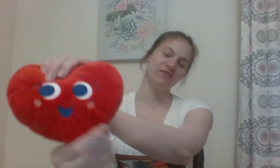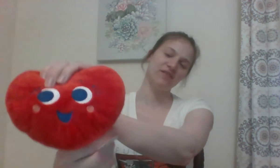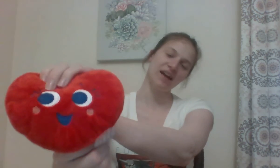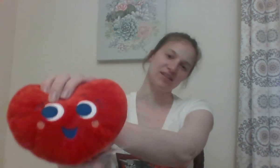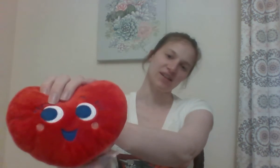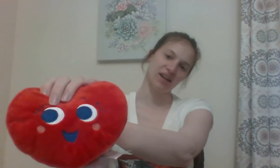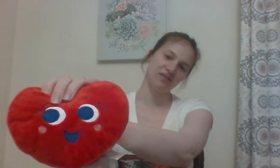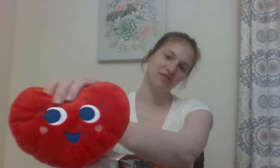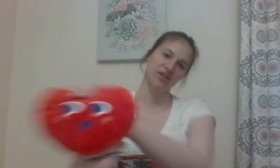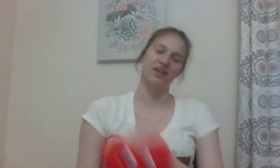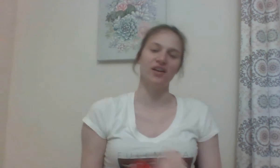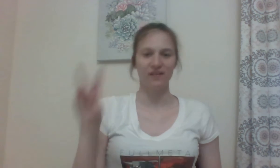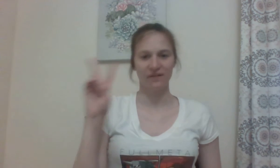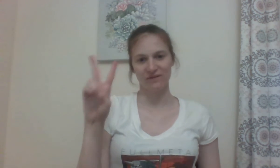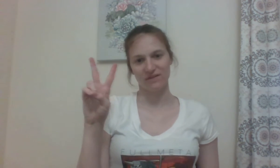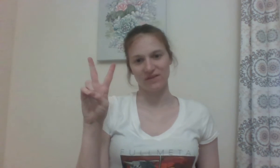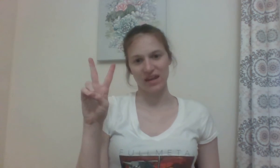-Valentine for letter V.